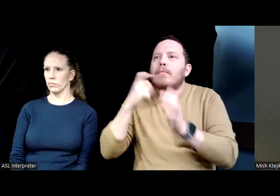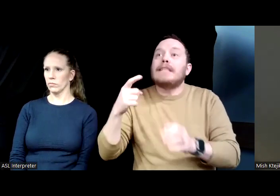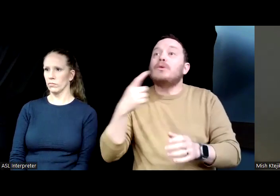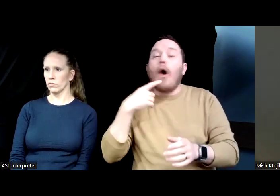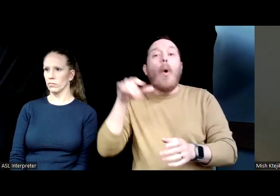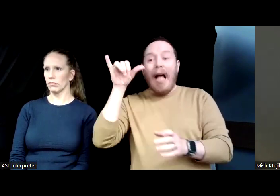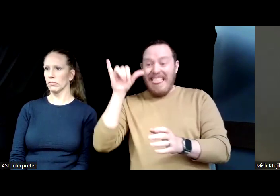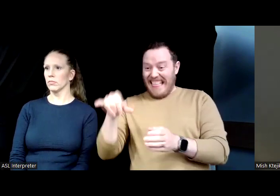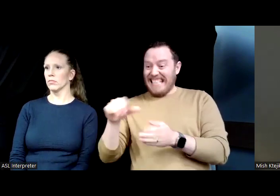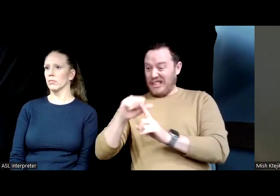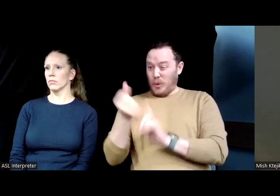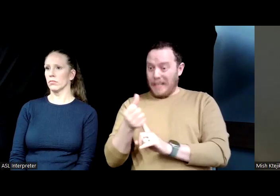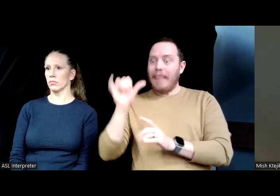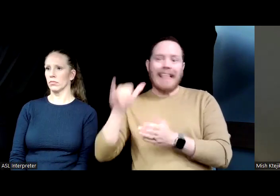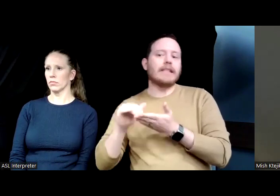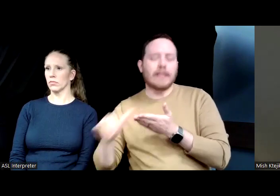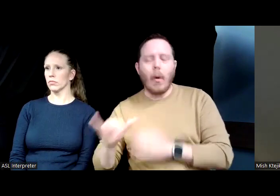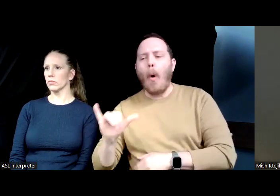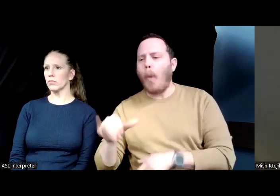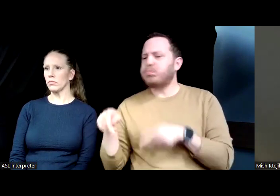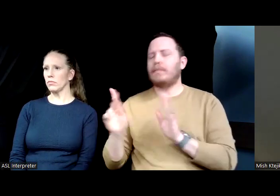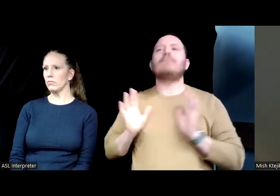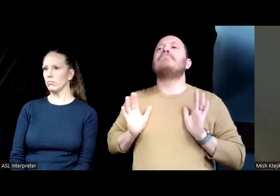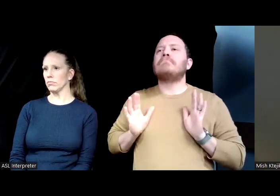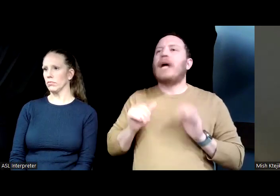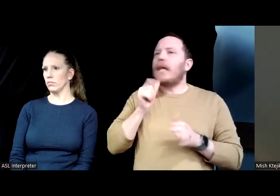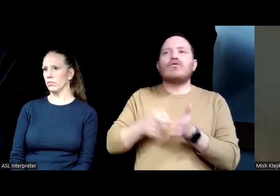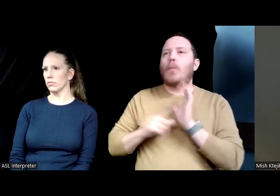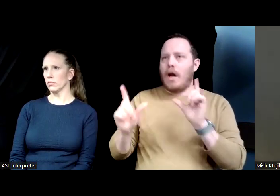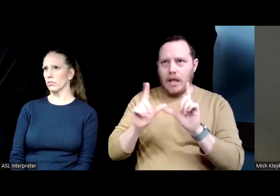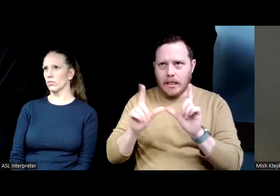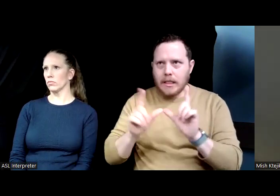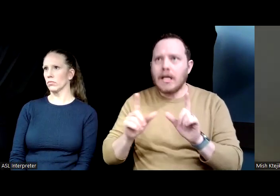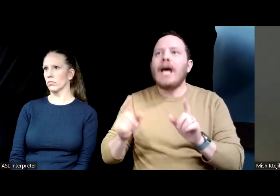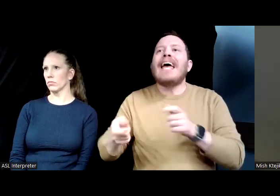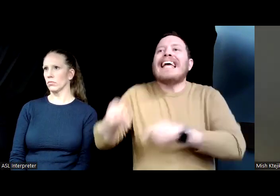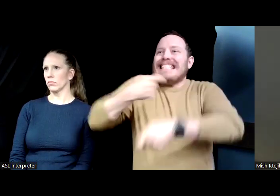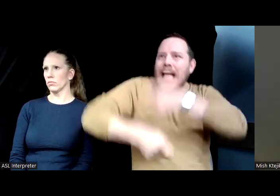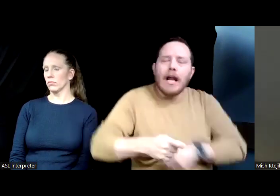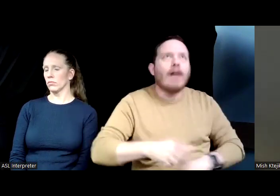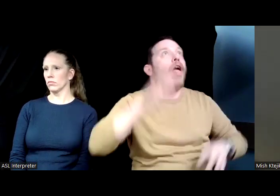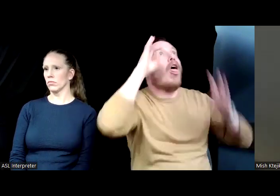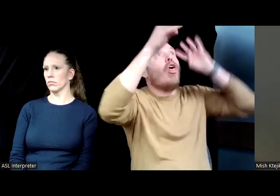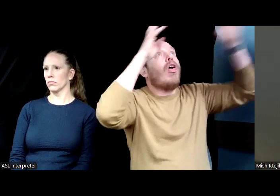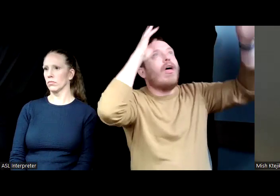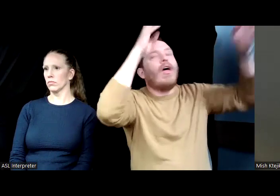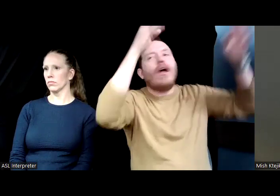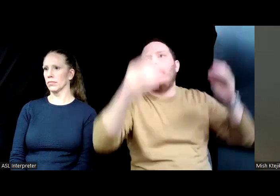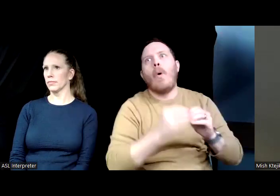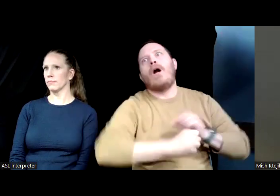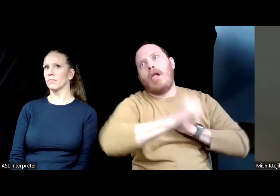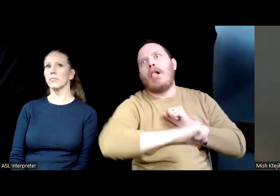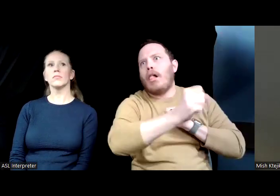involved. The language is not included because that situation's been exempted and they don't need a license. So instead